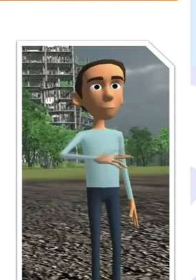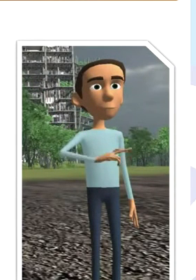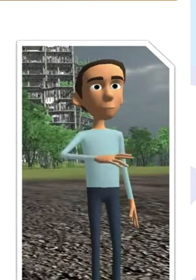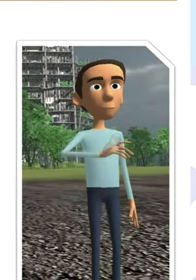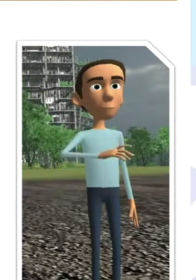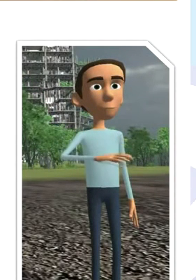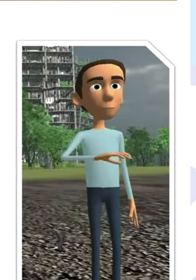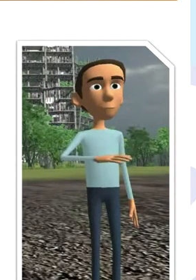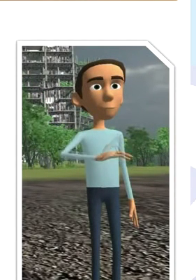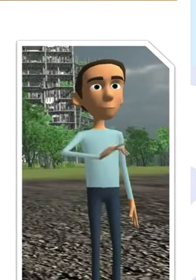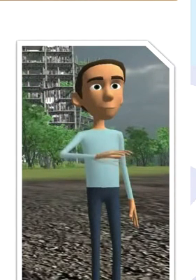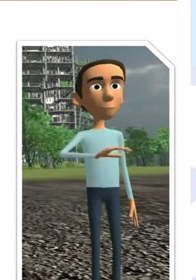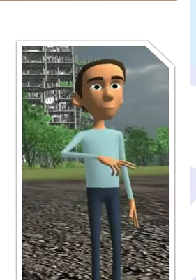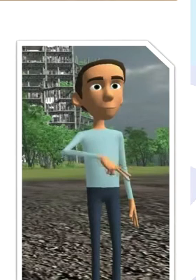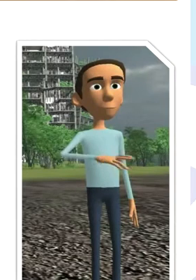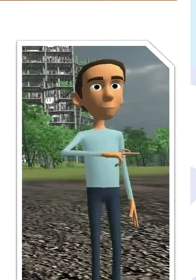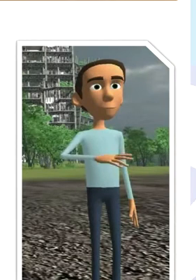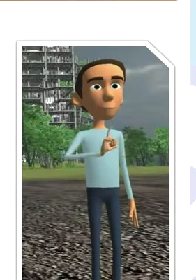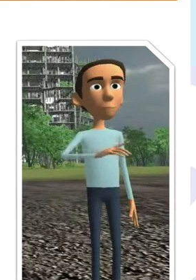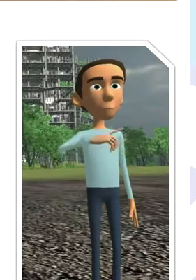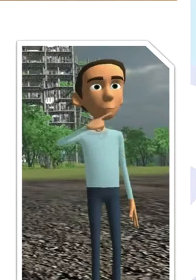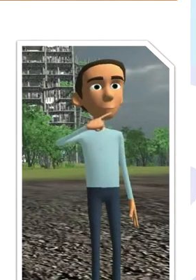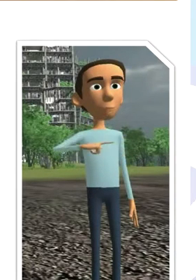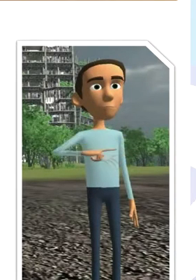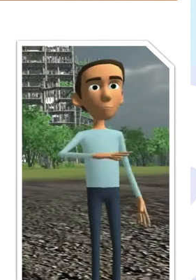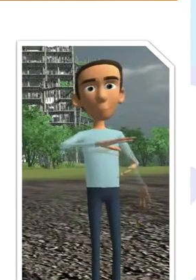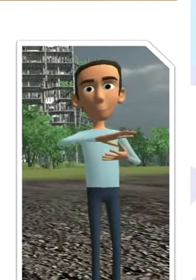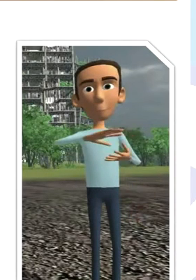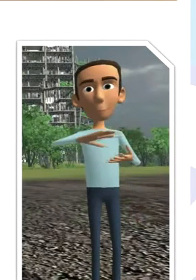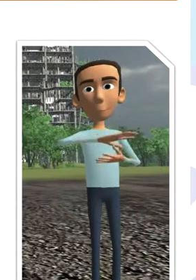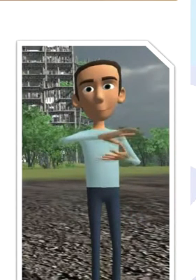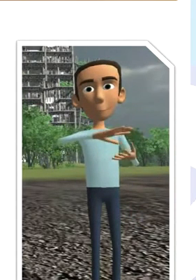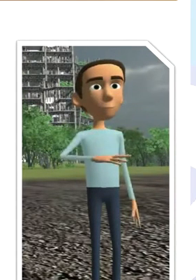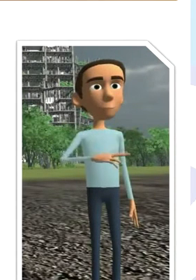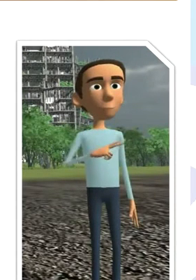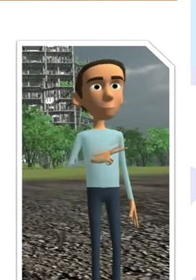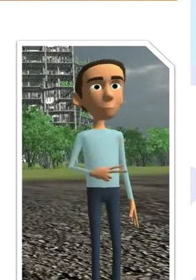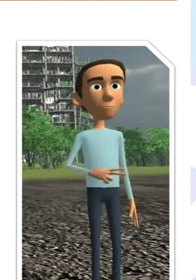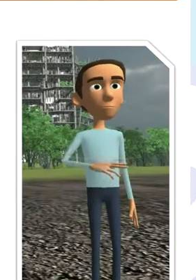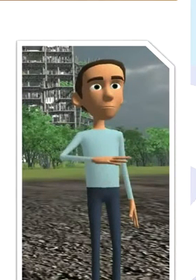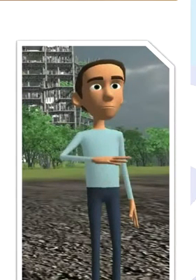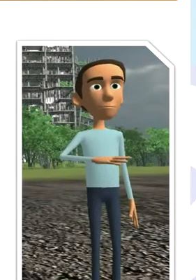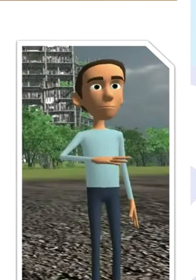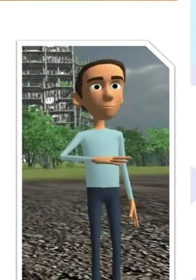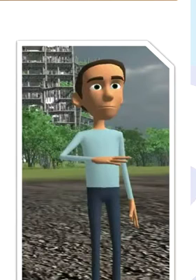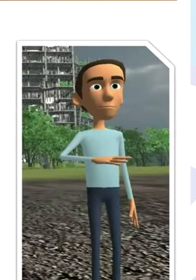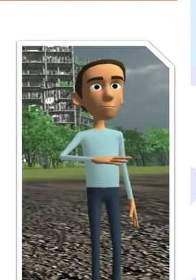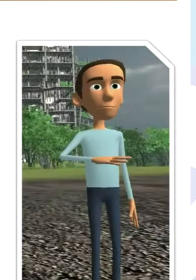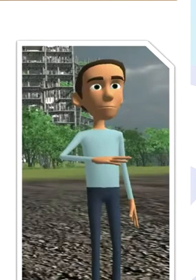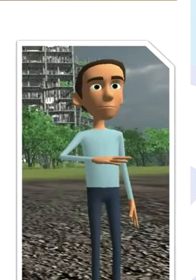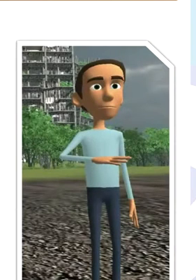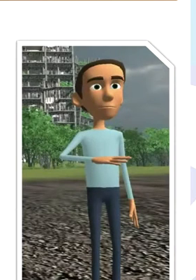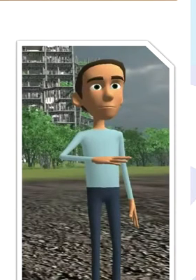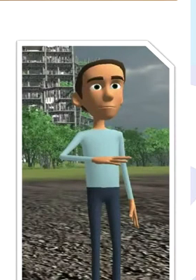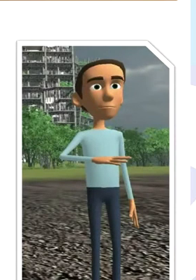bidirectional translating system. That means you'll be translating text to gestures using the avatar you are seeing on the right side of the screen